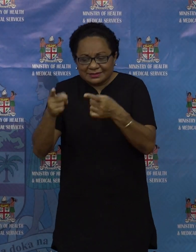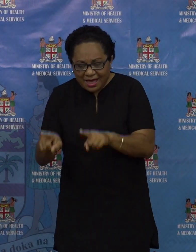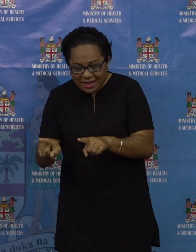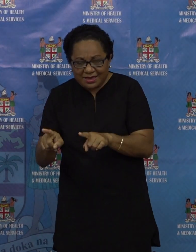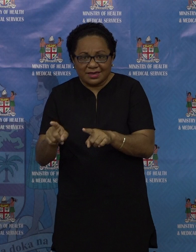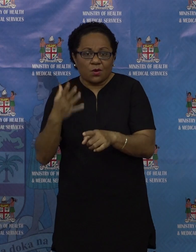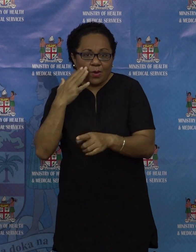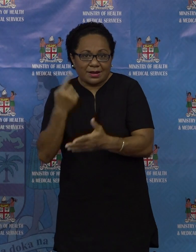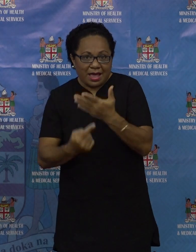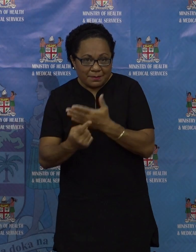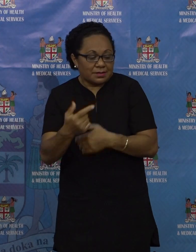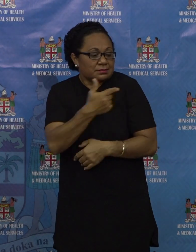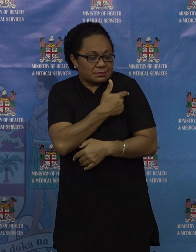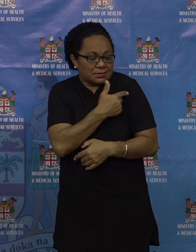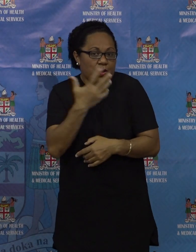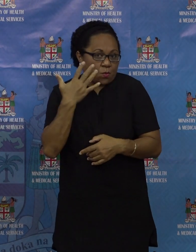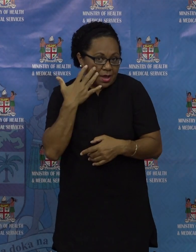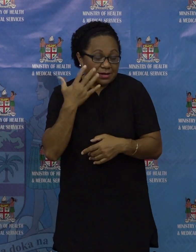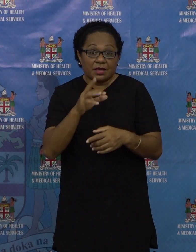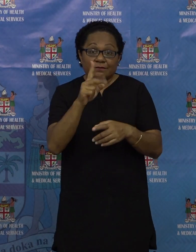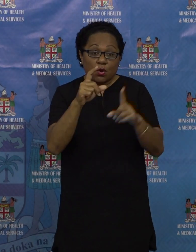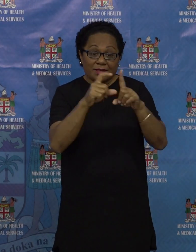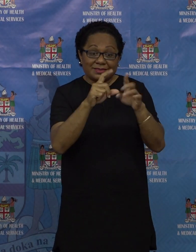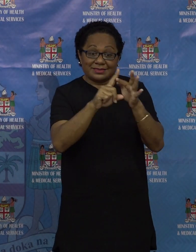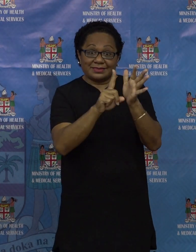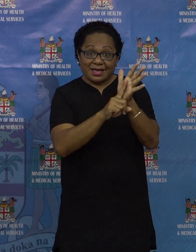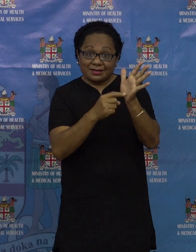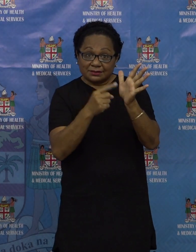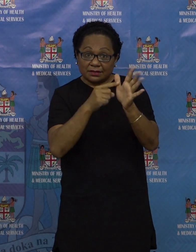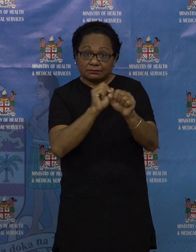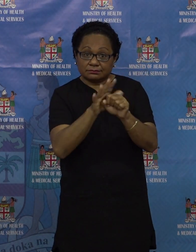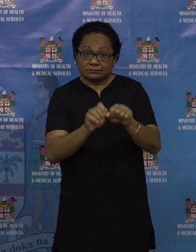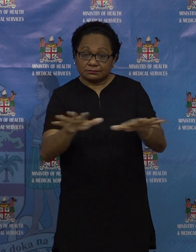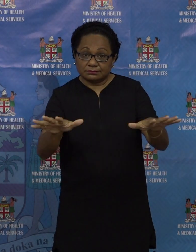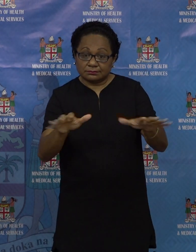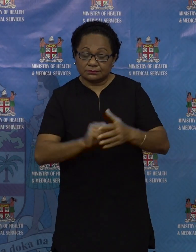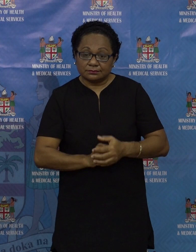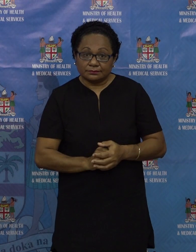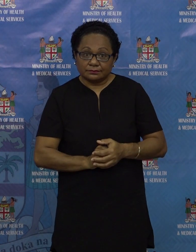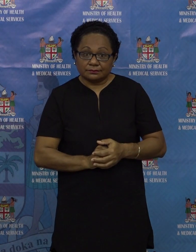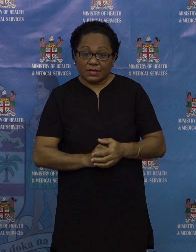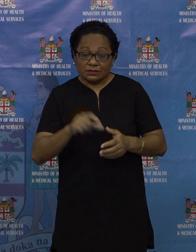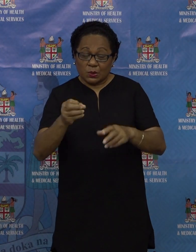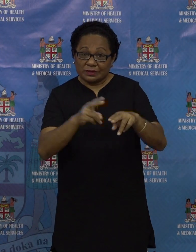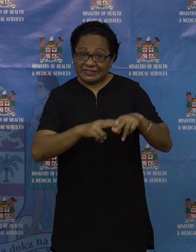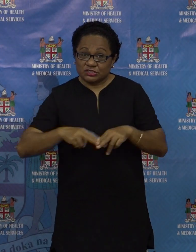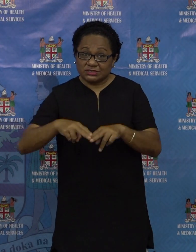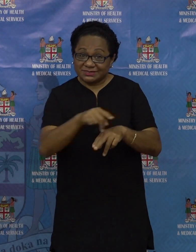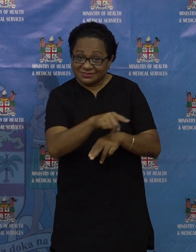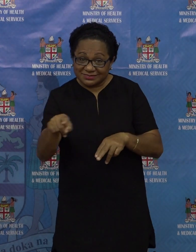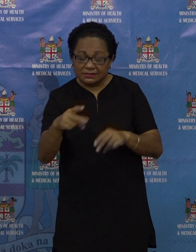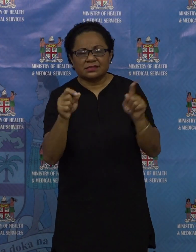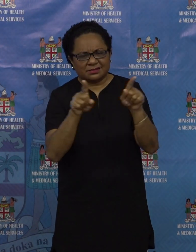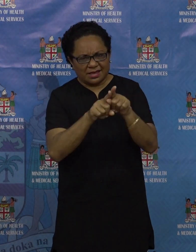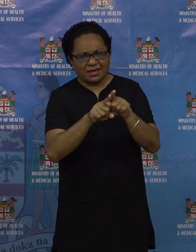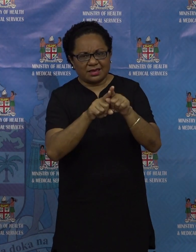As regards to the Delta variant, the situation we are fighting here in Fiji is reflective of the situation many